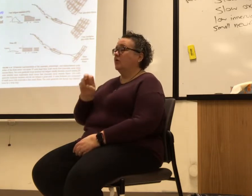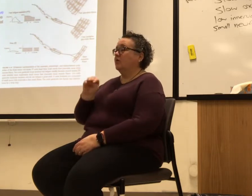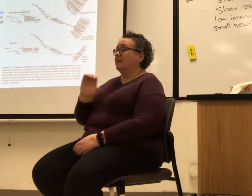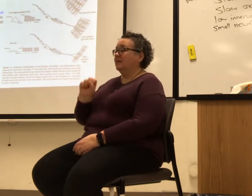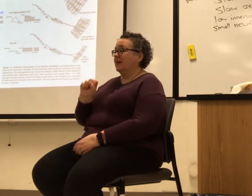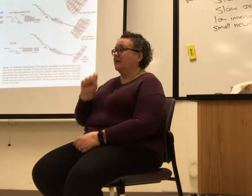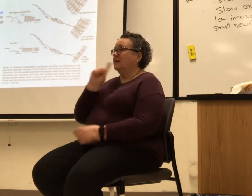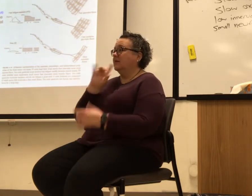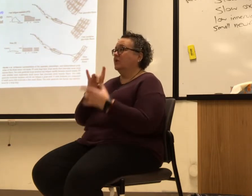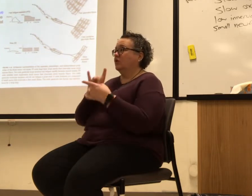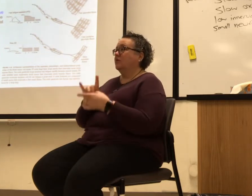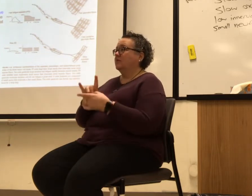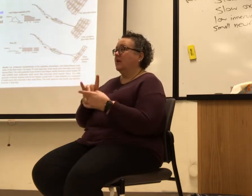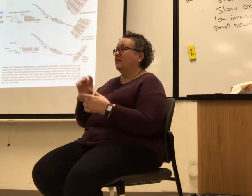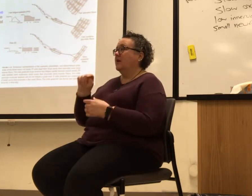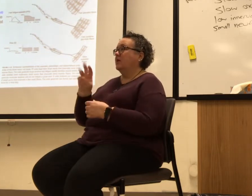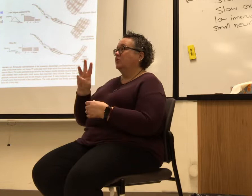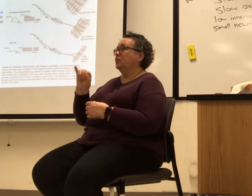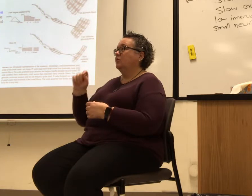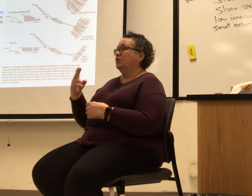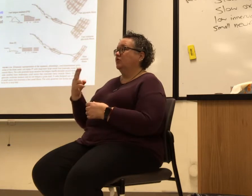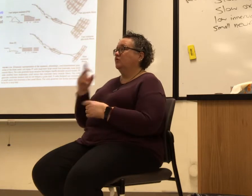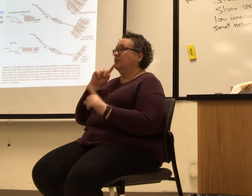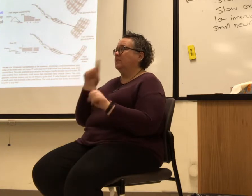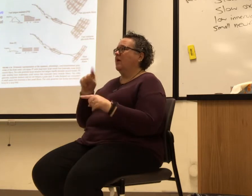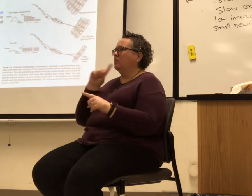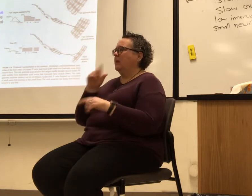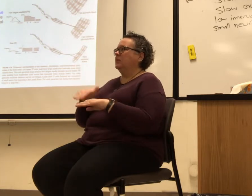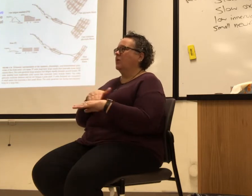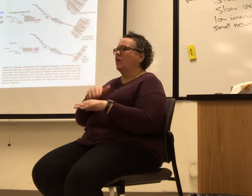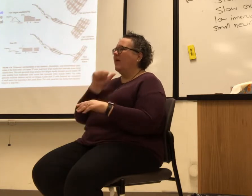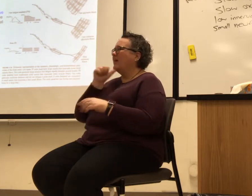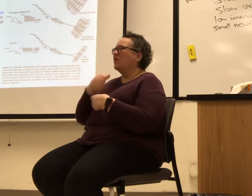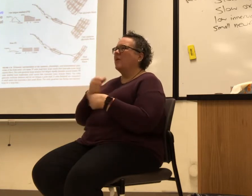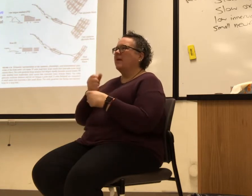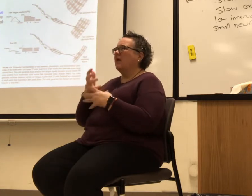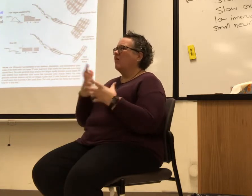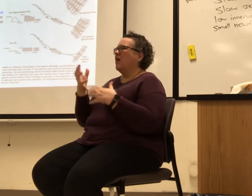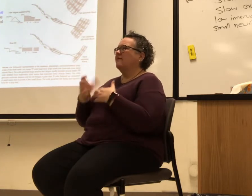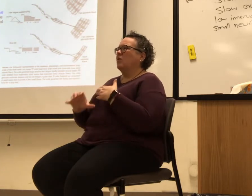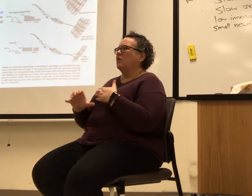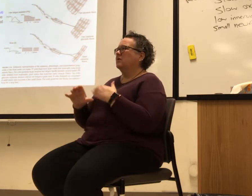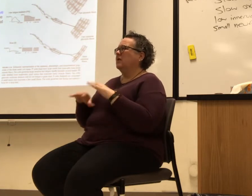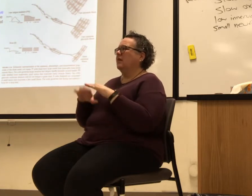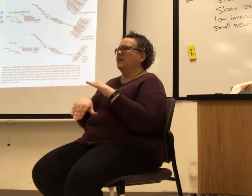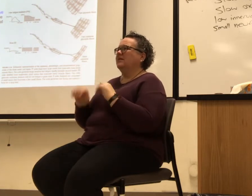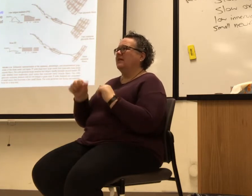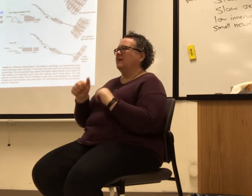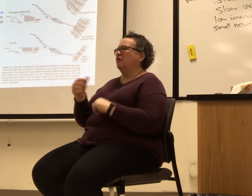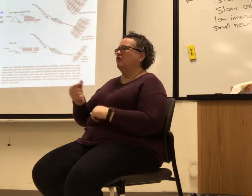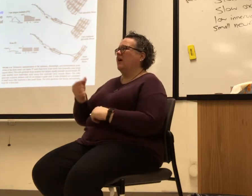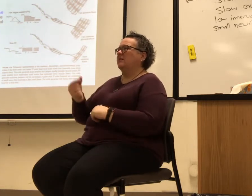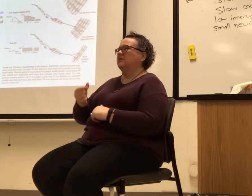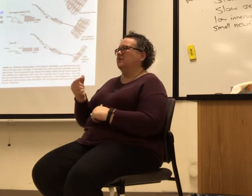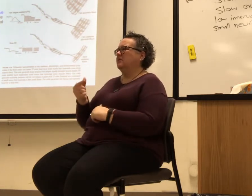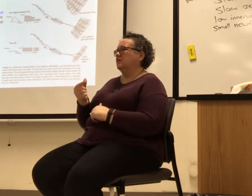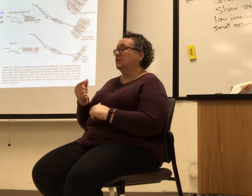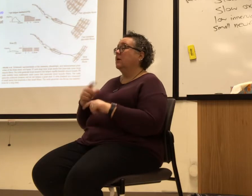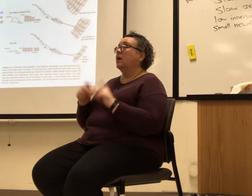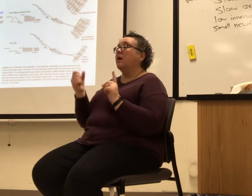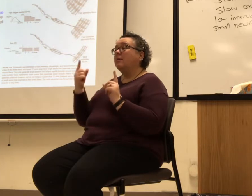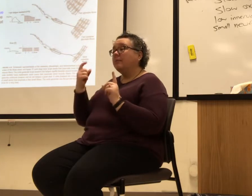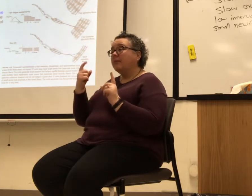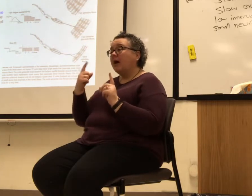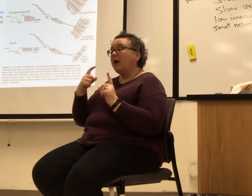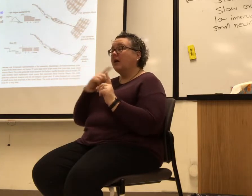of a twitch response is very slow. And they don't generate much force, far less than 10 grams. Now, the thing about